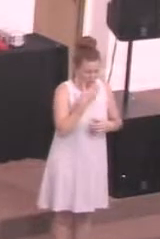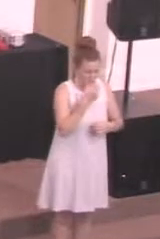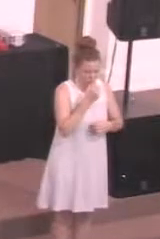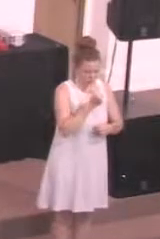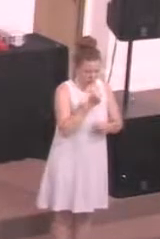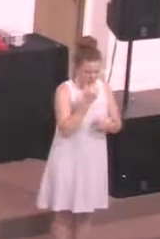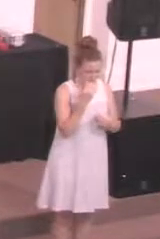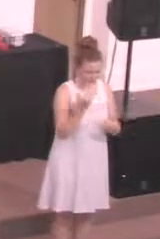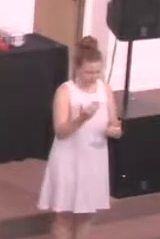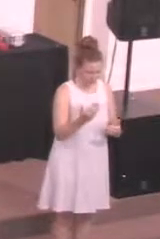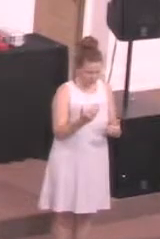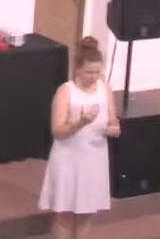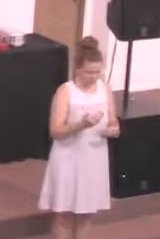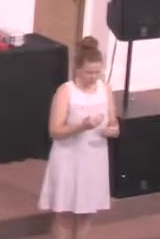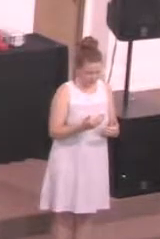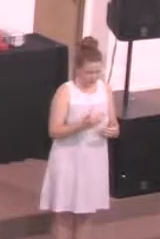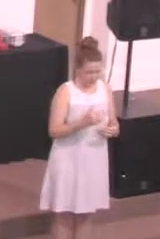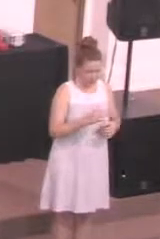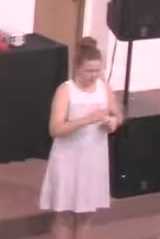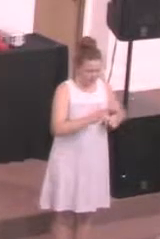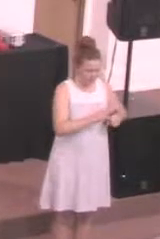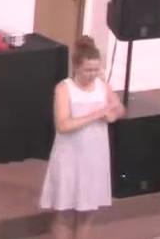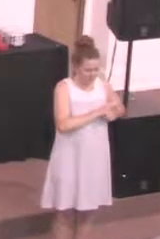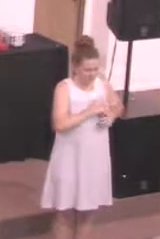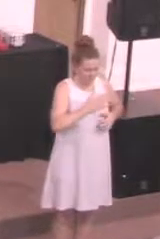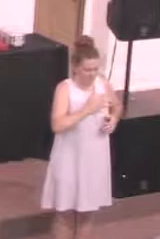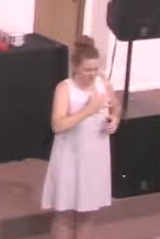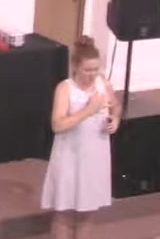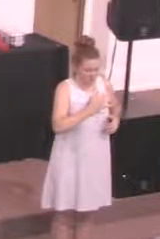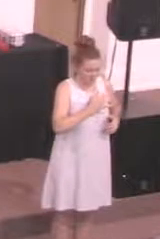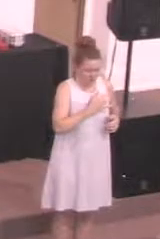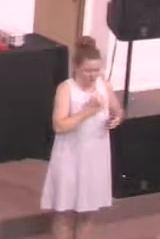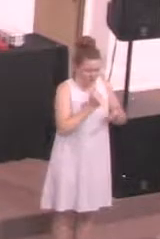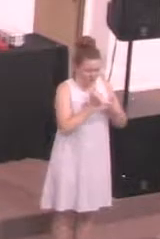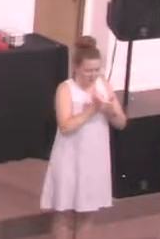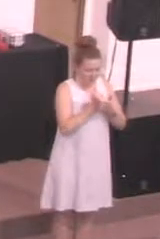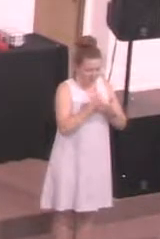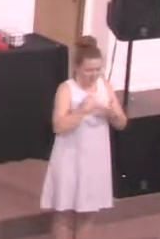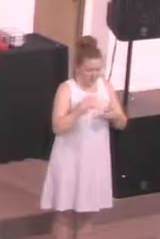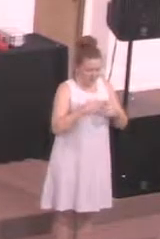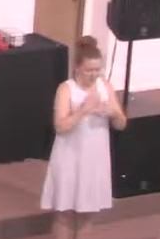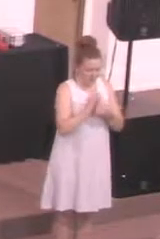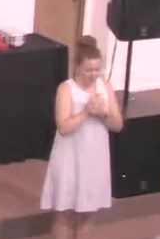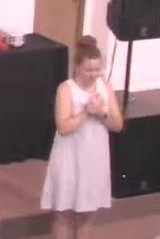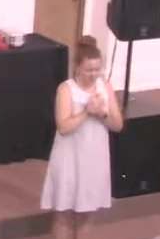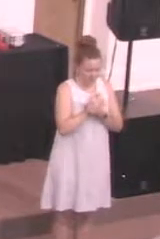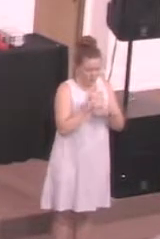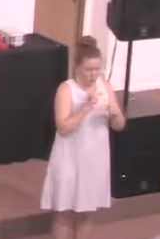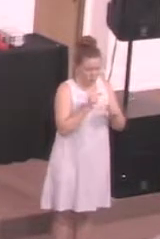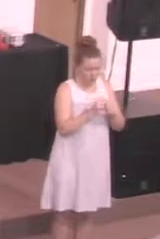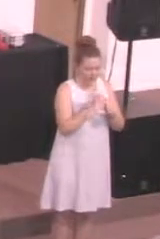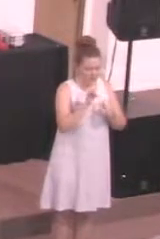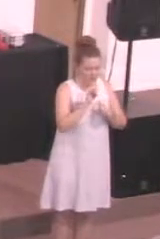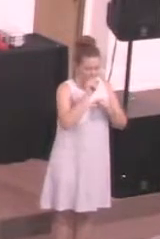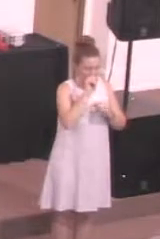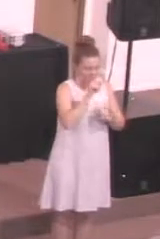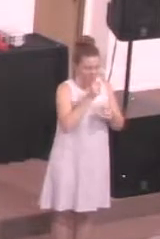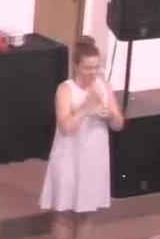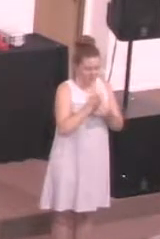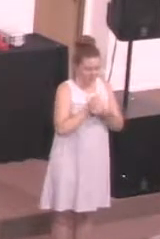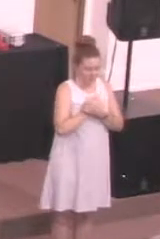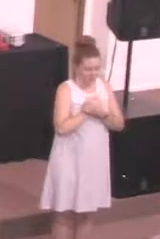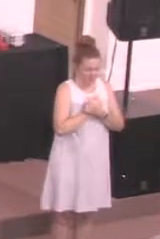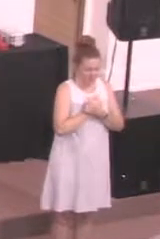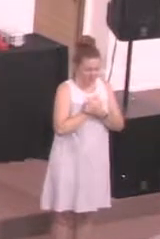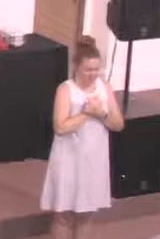you. Heal my heart. Help me love with the love you have.